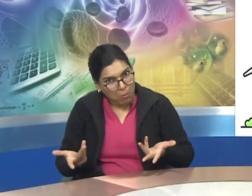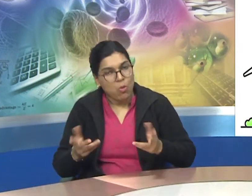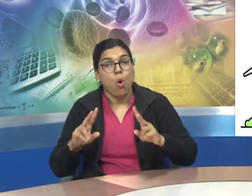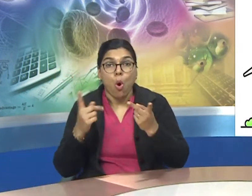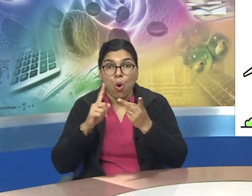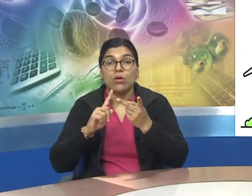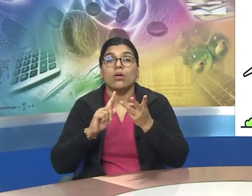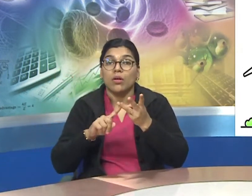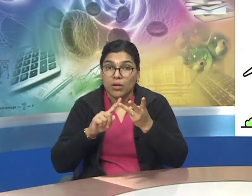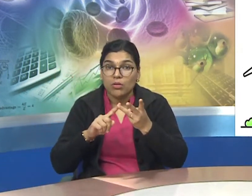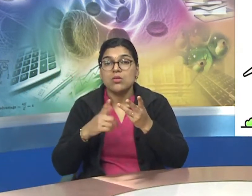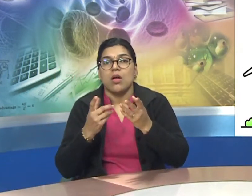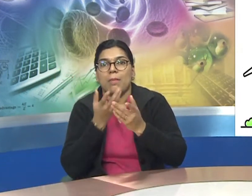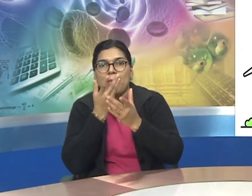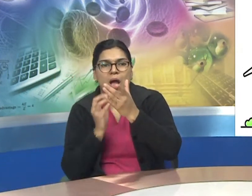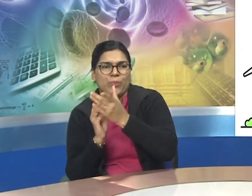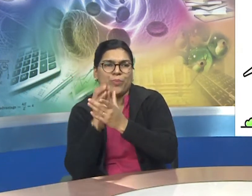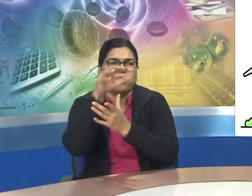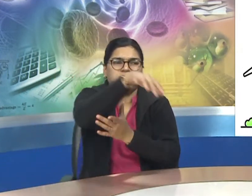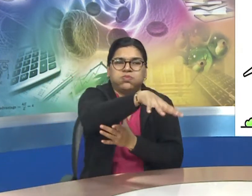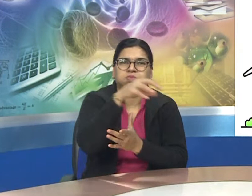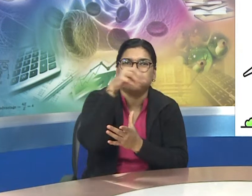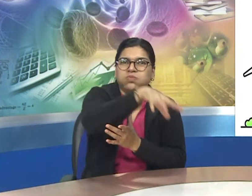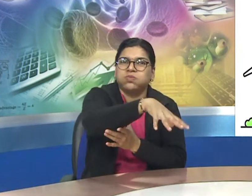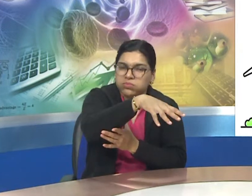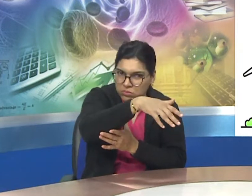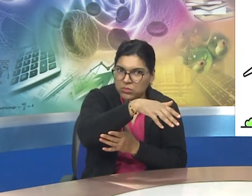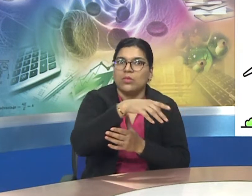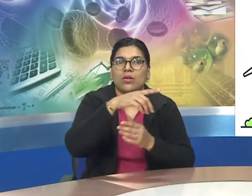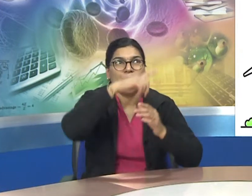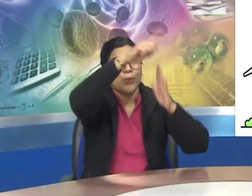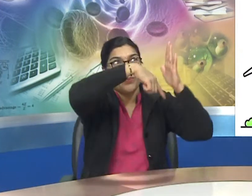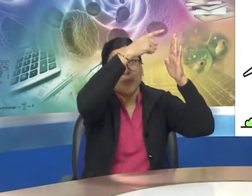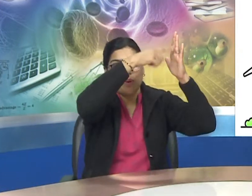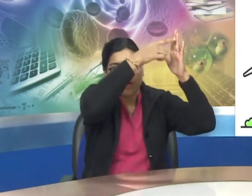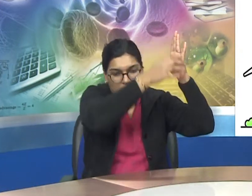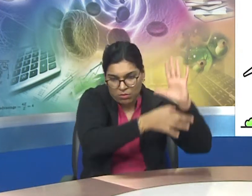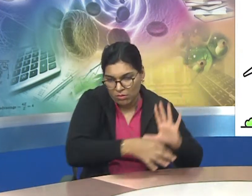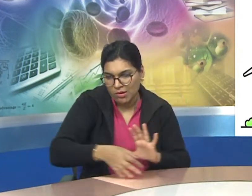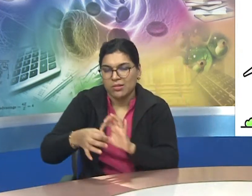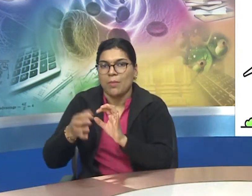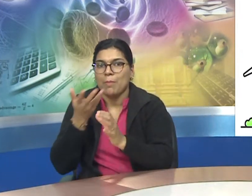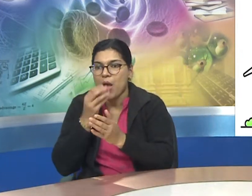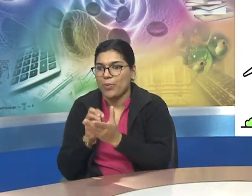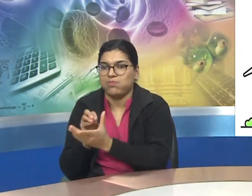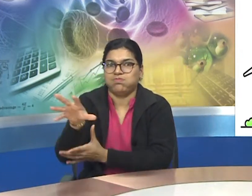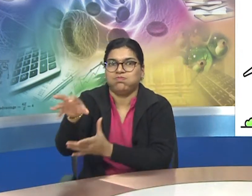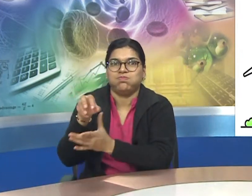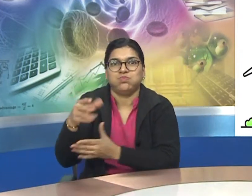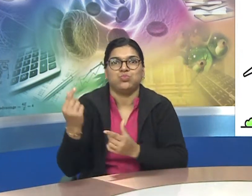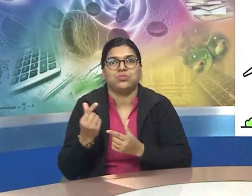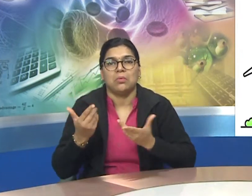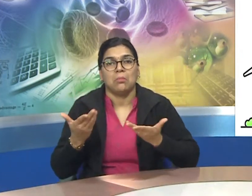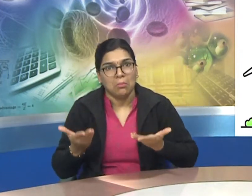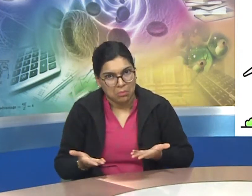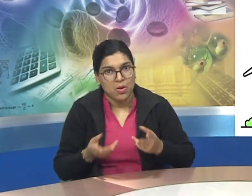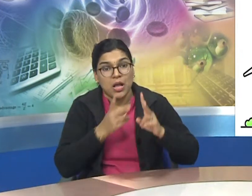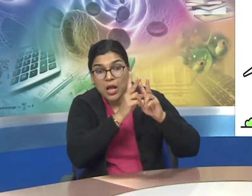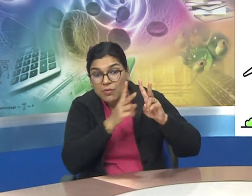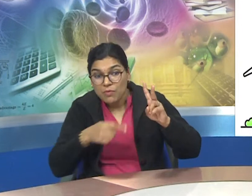that Indian method which was made out of stone, and that we had to